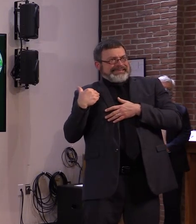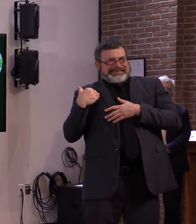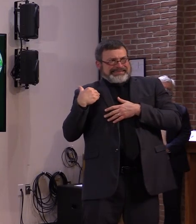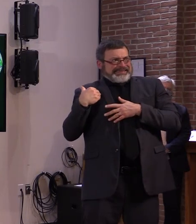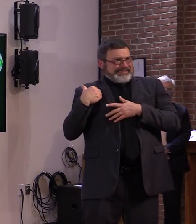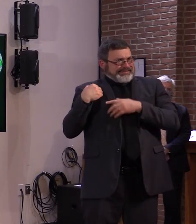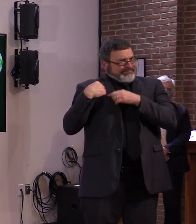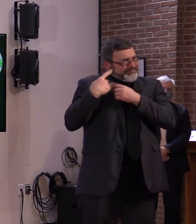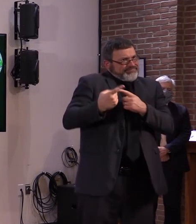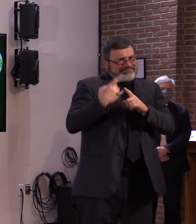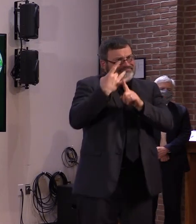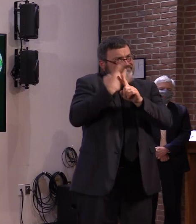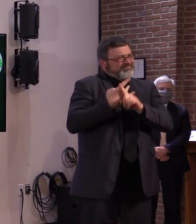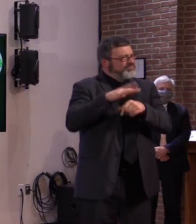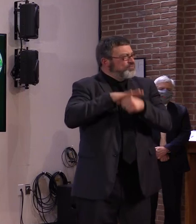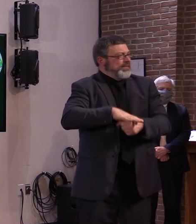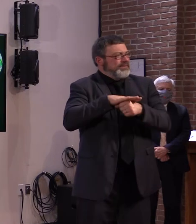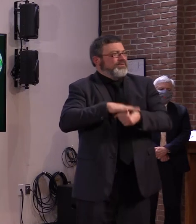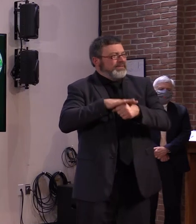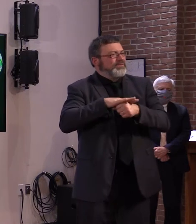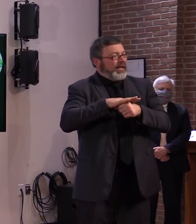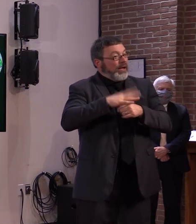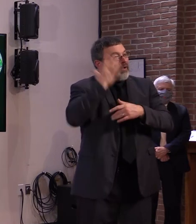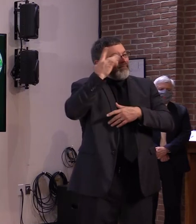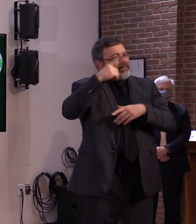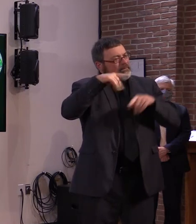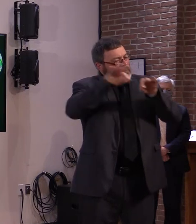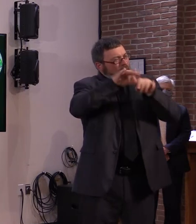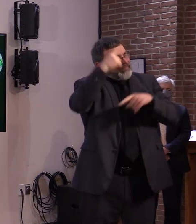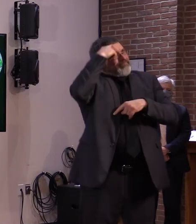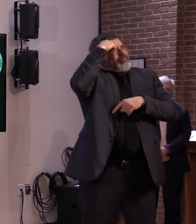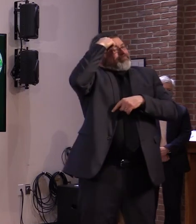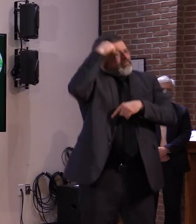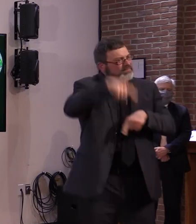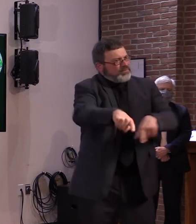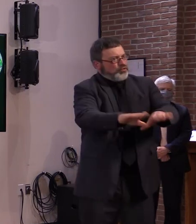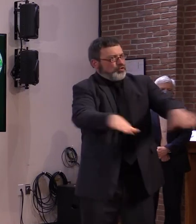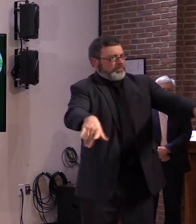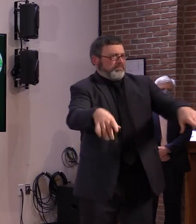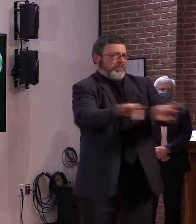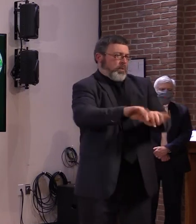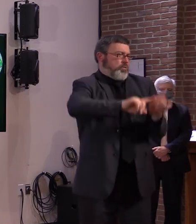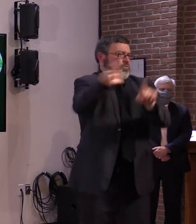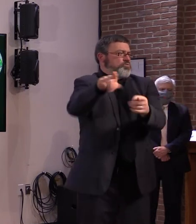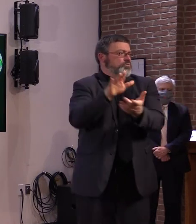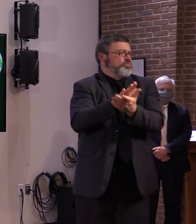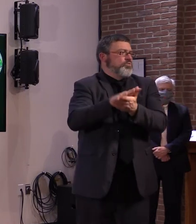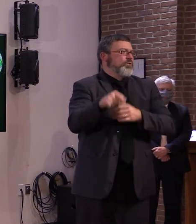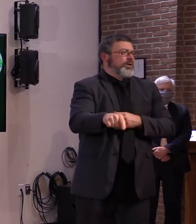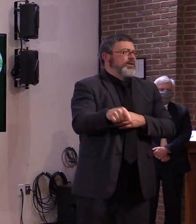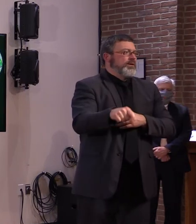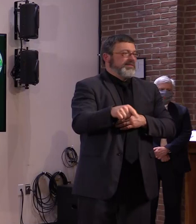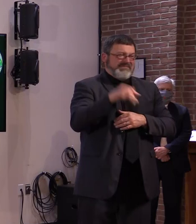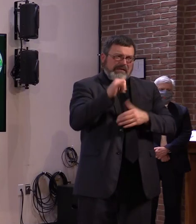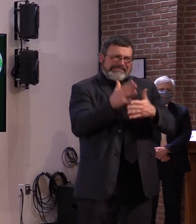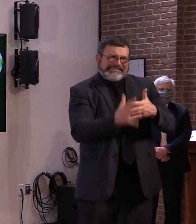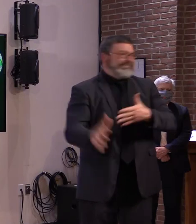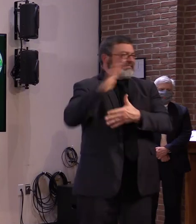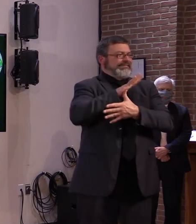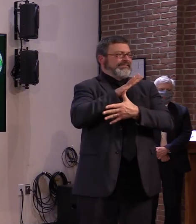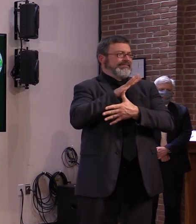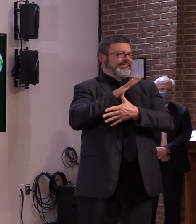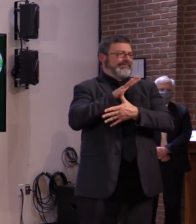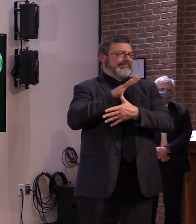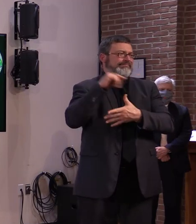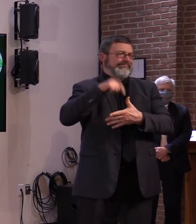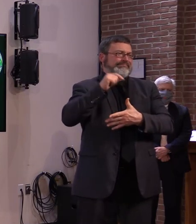be very proud of. We need to continue to put a priority on their safety and well-being in the coming months. We can do this by